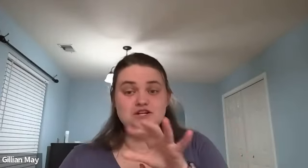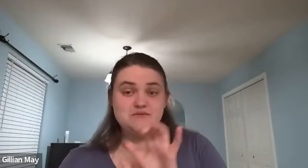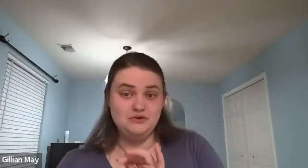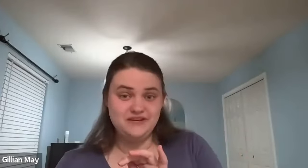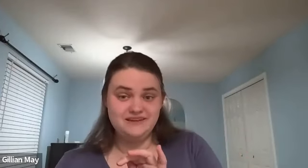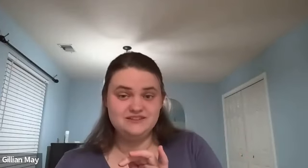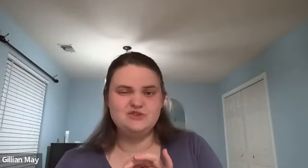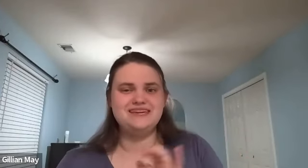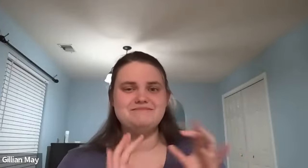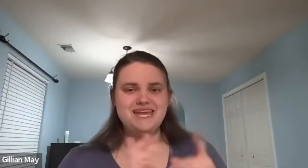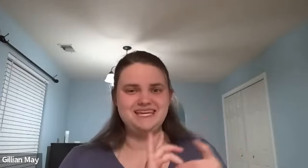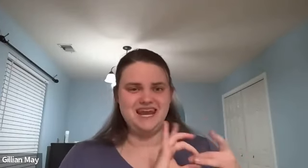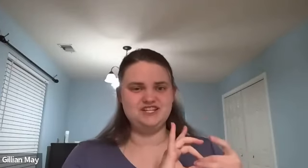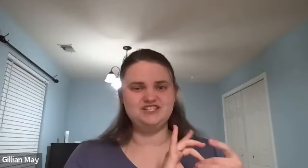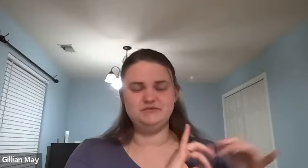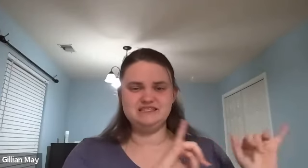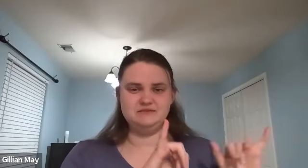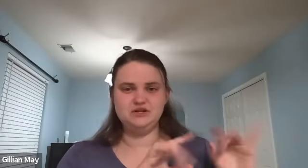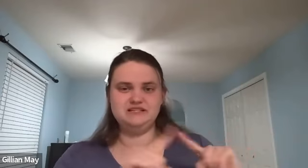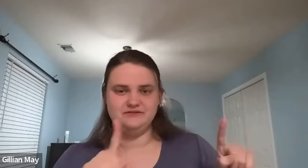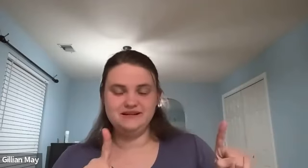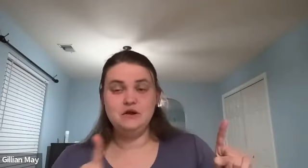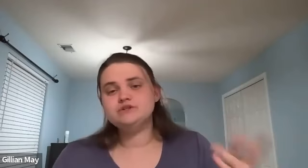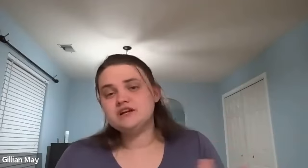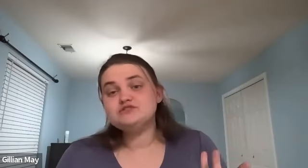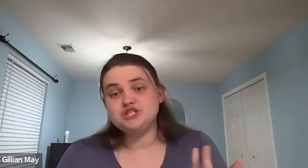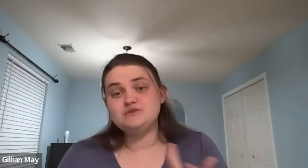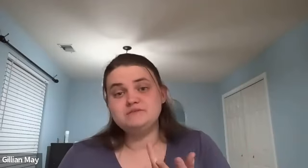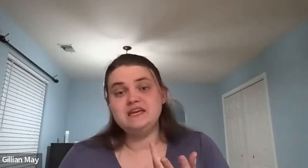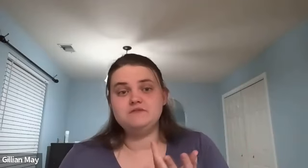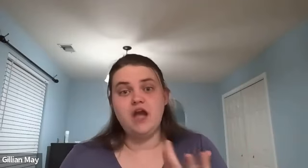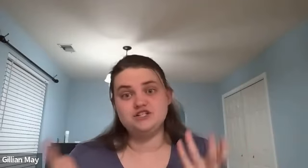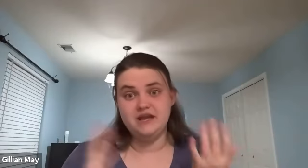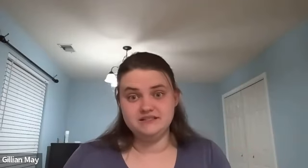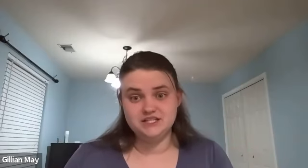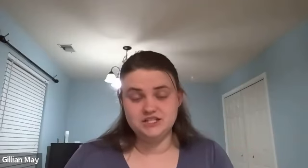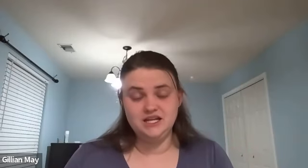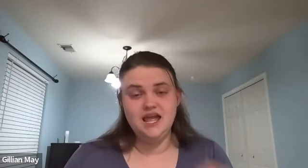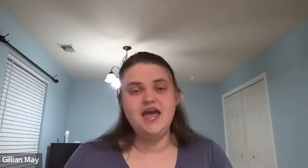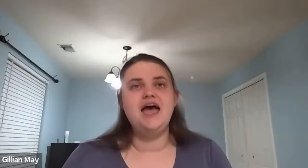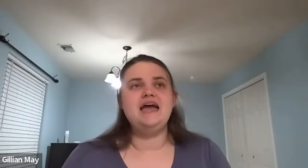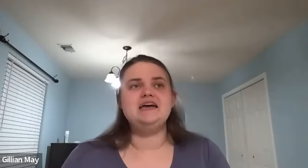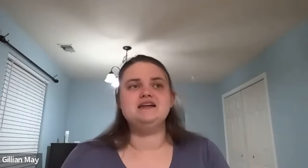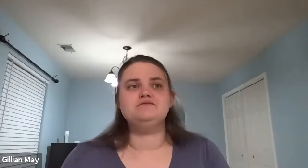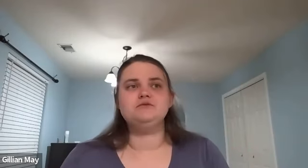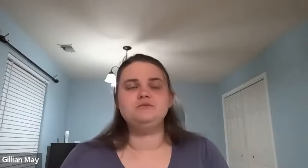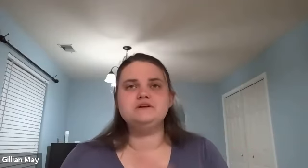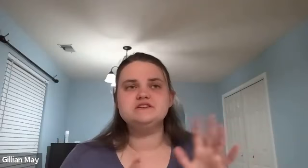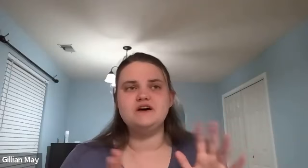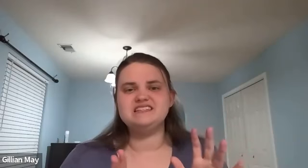the movie so they can make connections of what's similar or different, which also shows me if they actually paid attention. And for Wizard of Oz, they